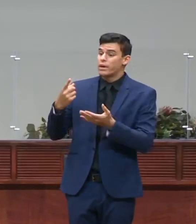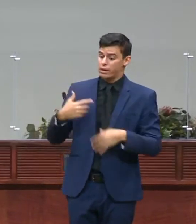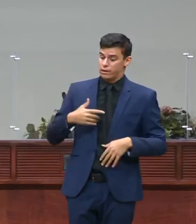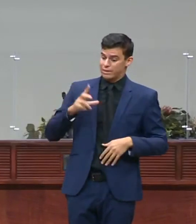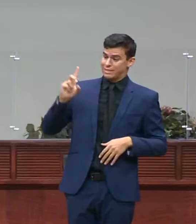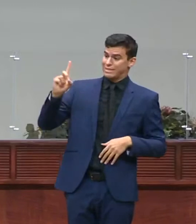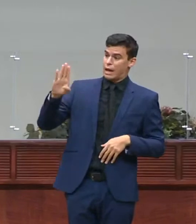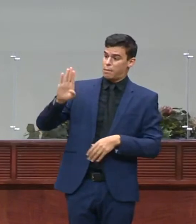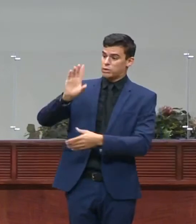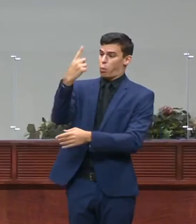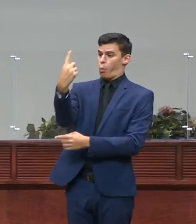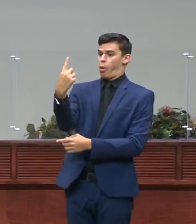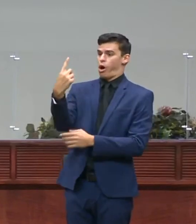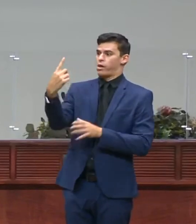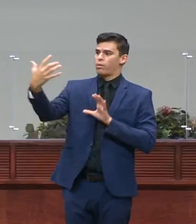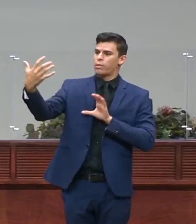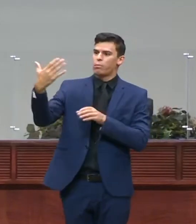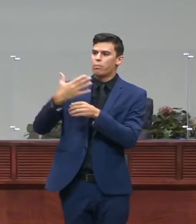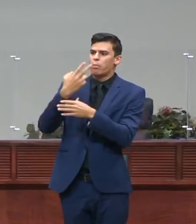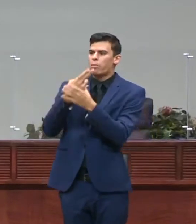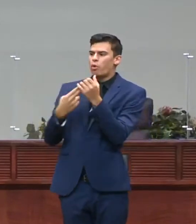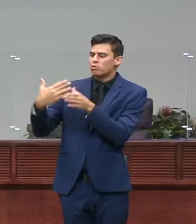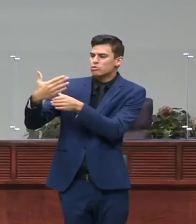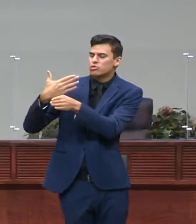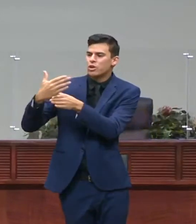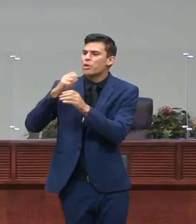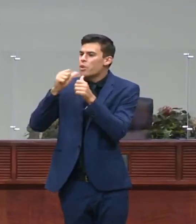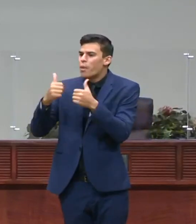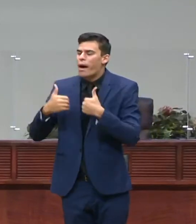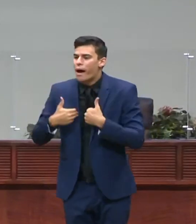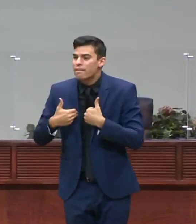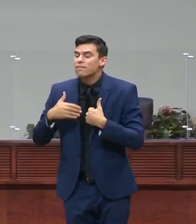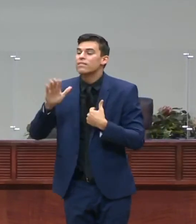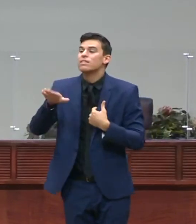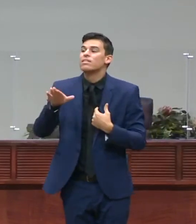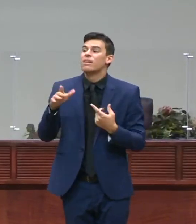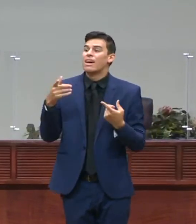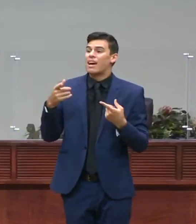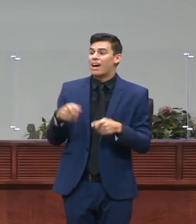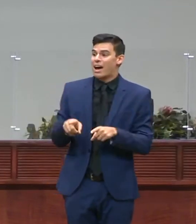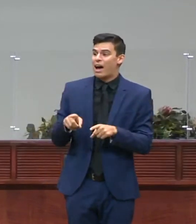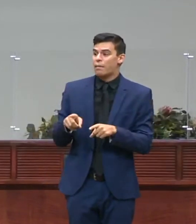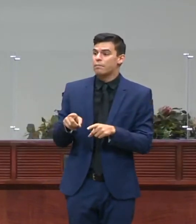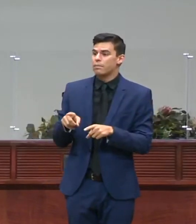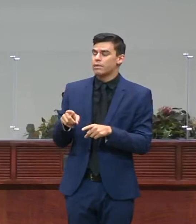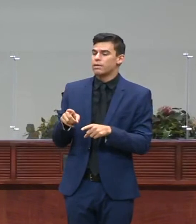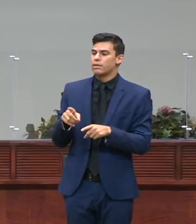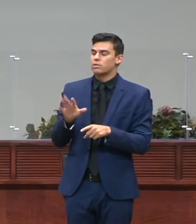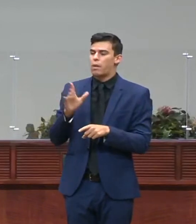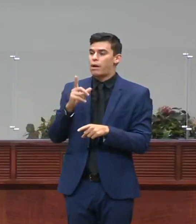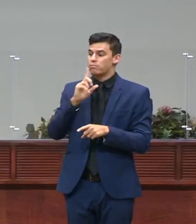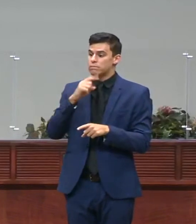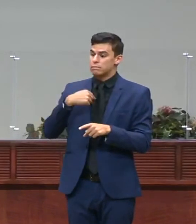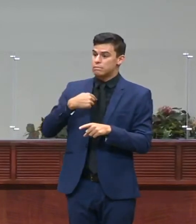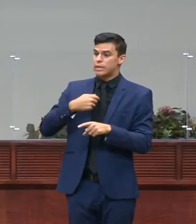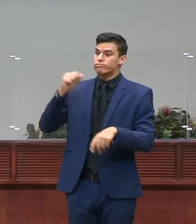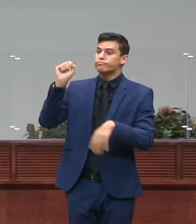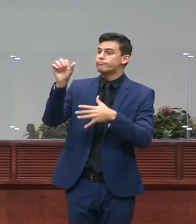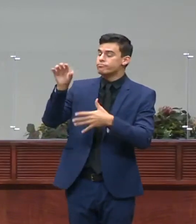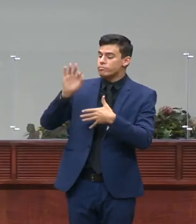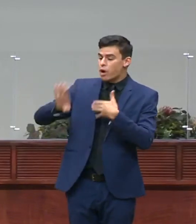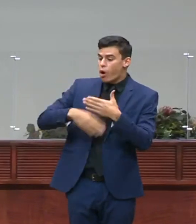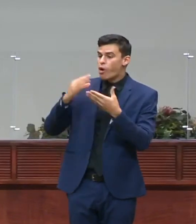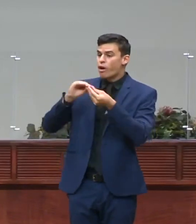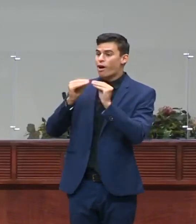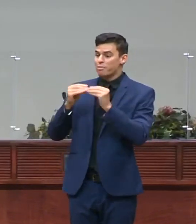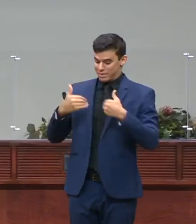state-reported data only on Fridays, when we get it, it will not be my position to talk about numbers that I don't